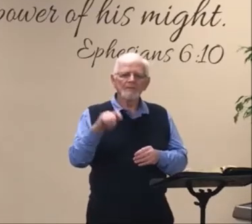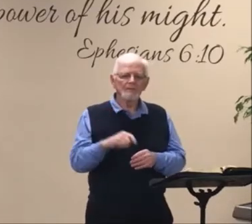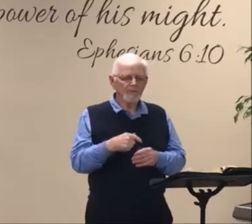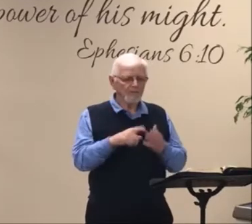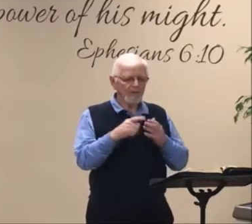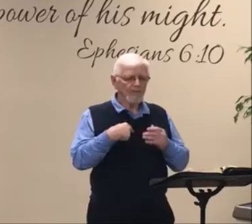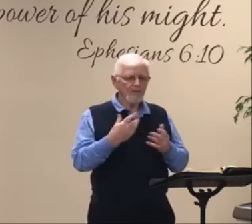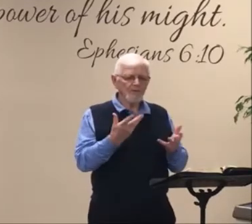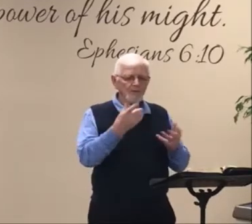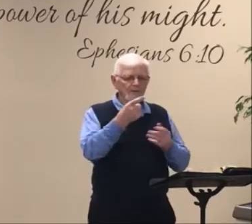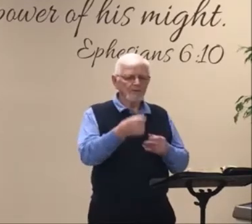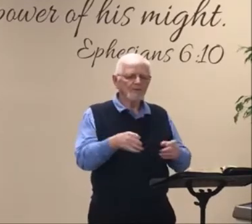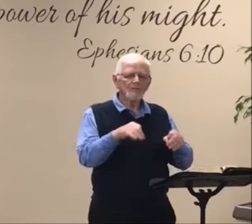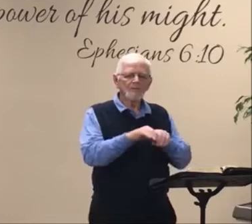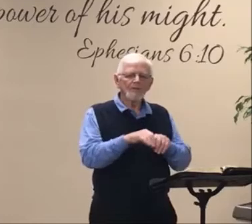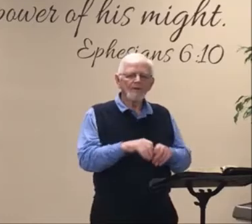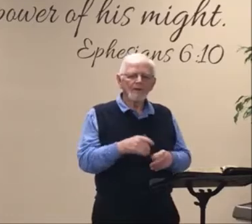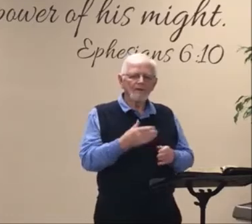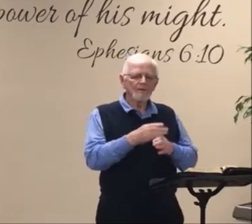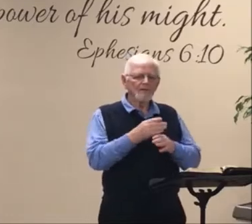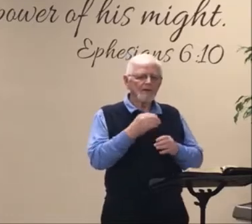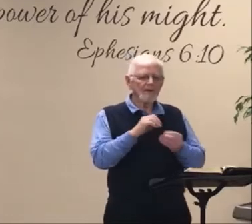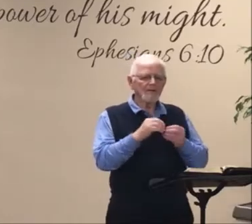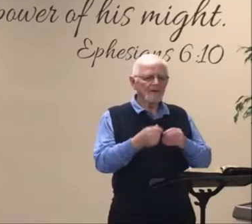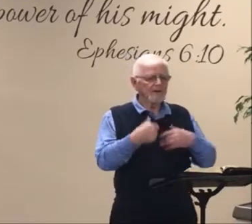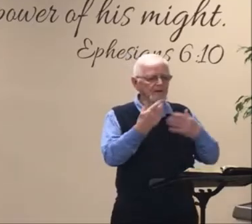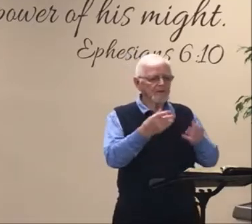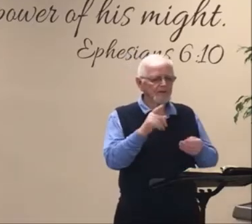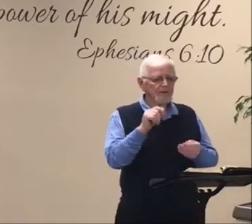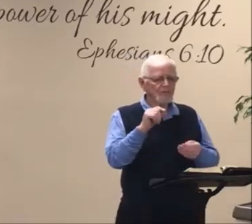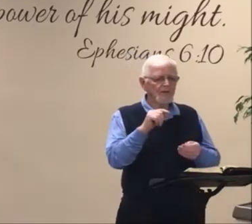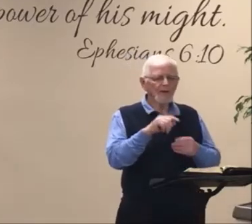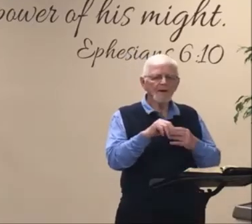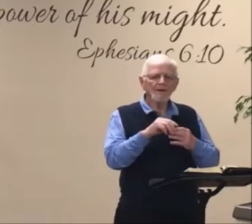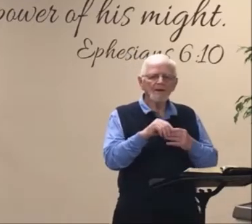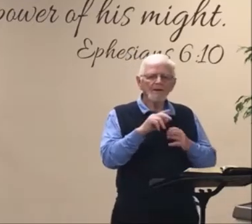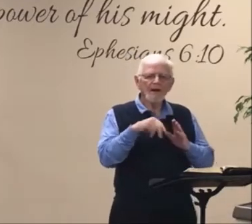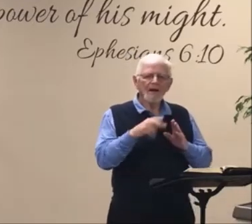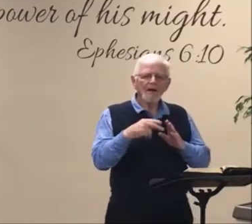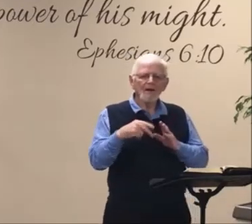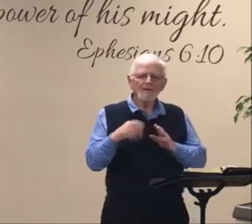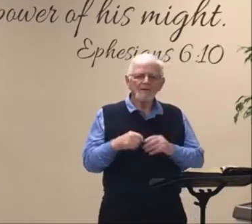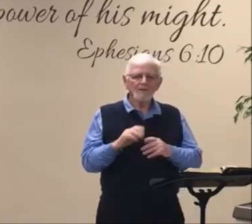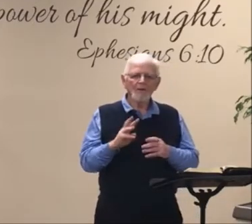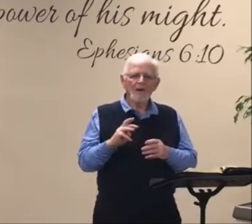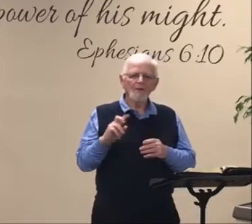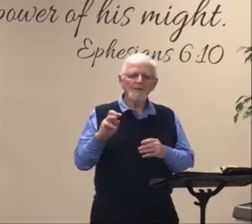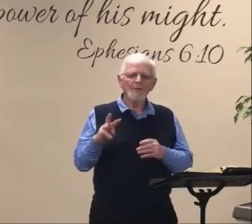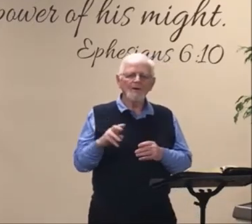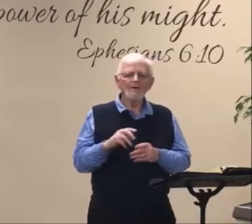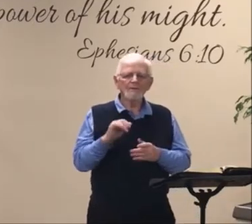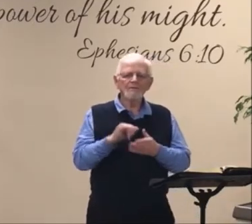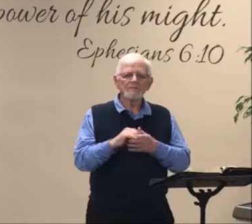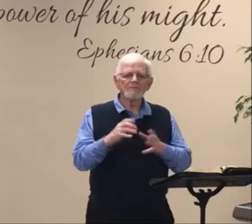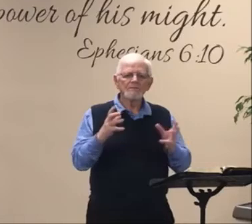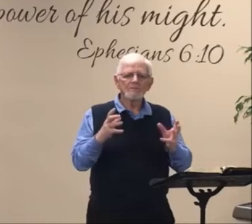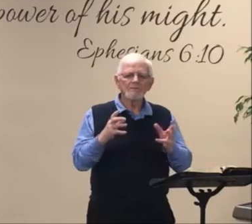worth. He said, I'll give you, this is a number of years ago. He said, I'll give you $20 an hour for working for me a day. And I said, oh, wow, $20. I appreciate it. That's